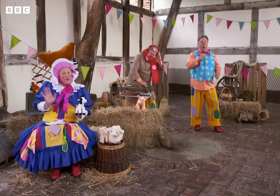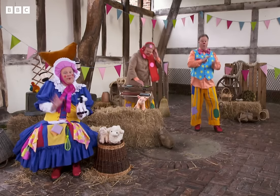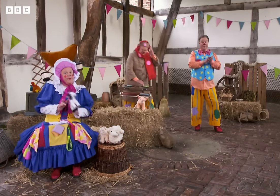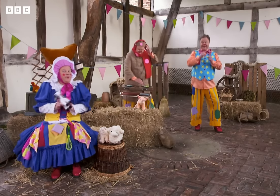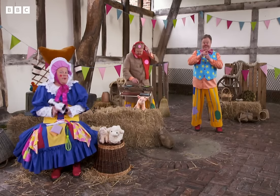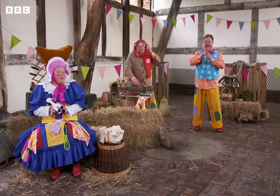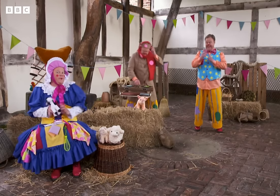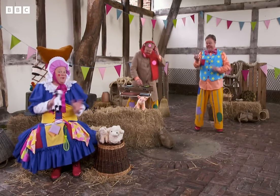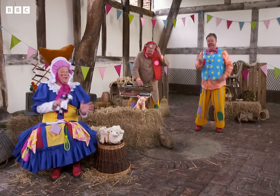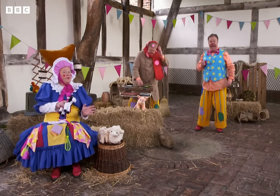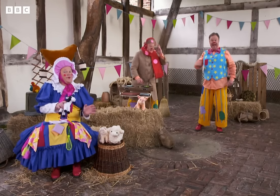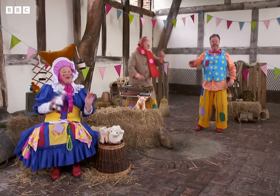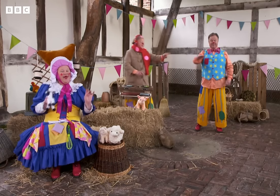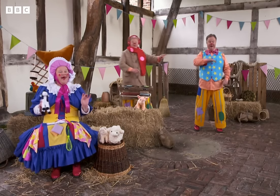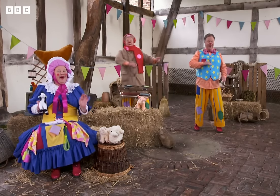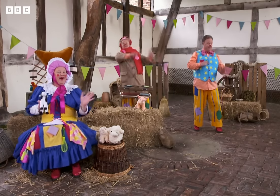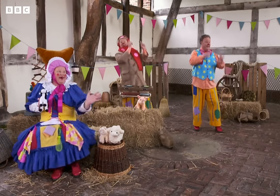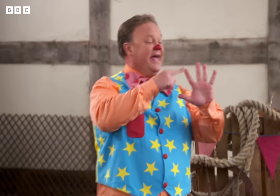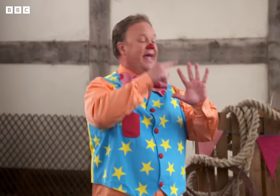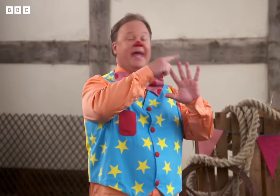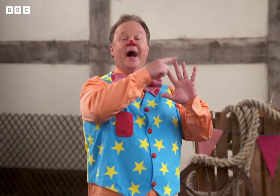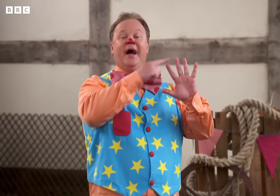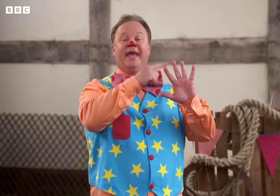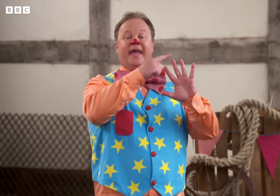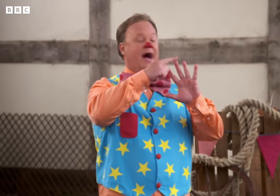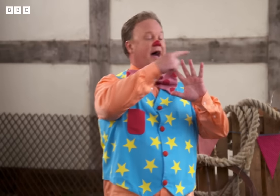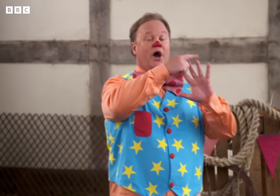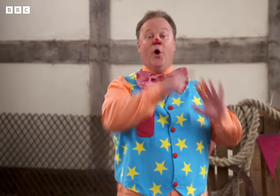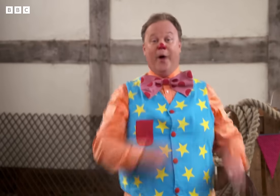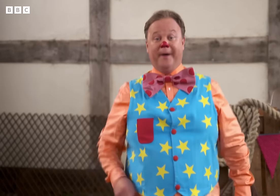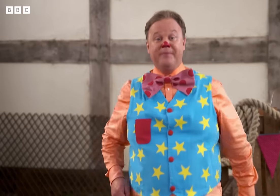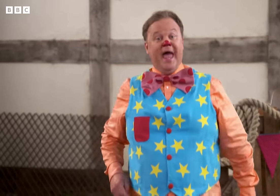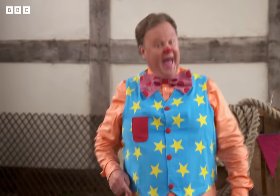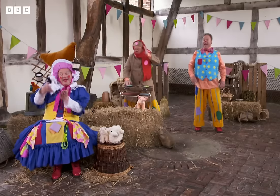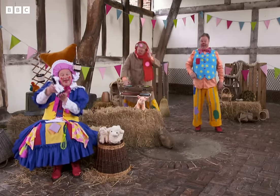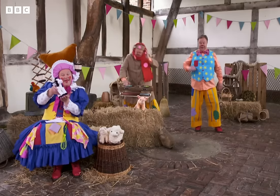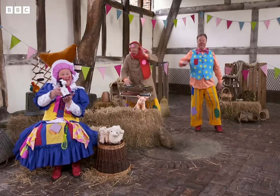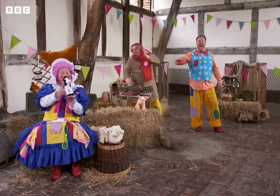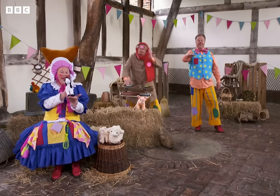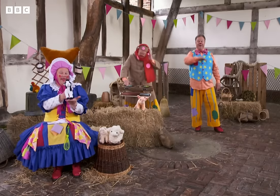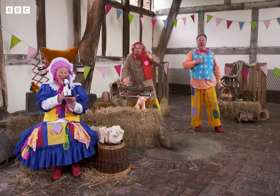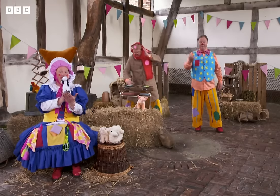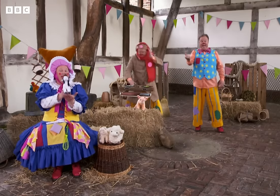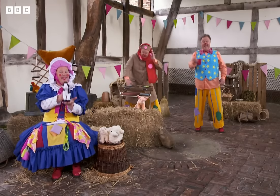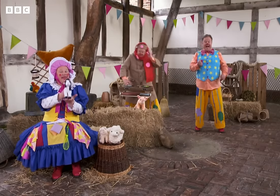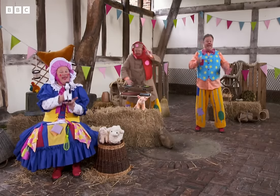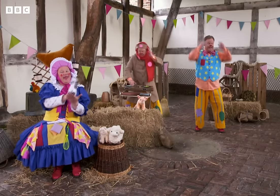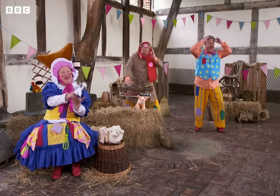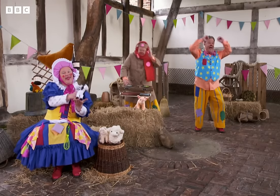Old MacDonald had a farm, E-I-E-I-O. And on that farm he had a